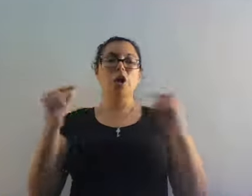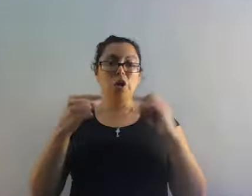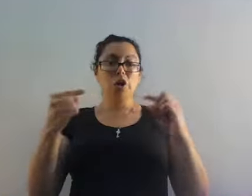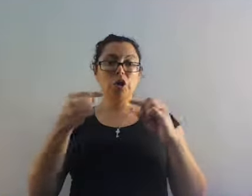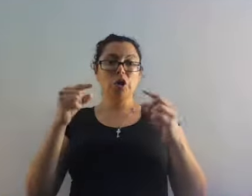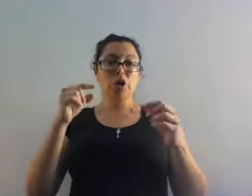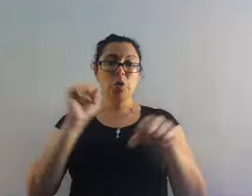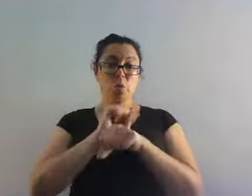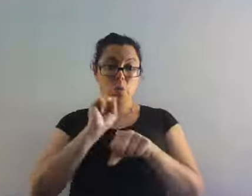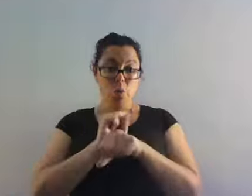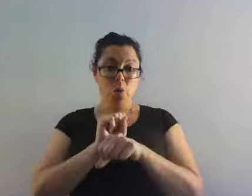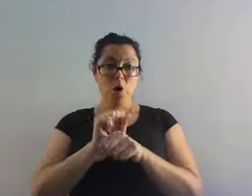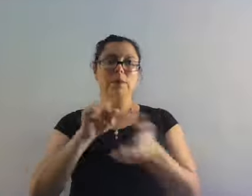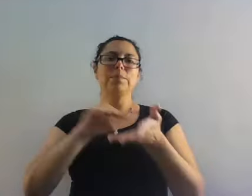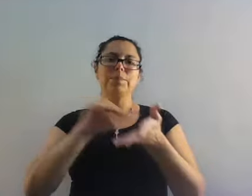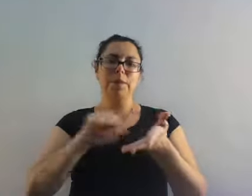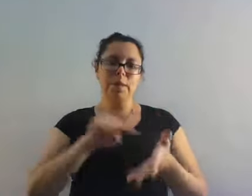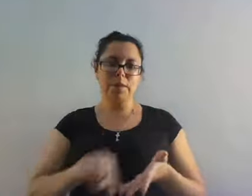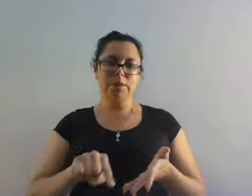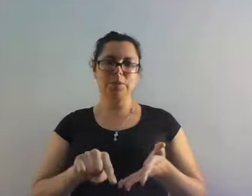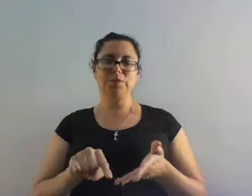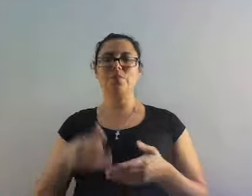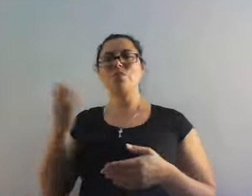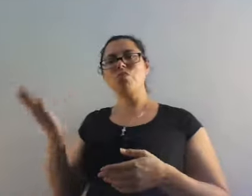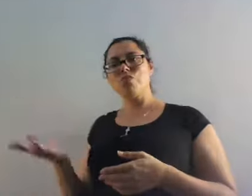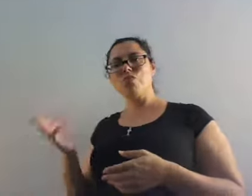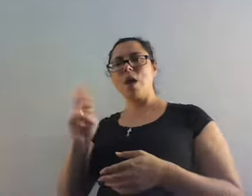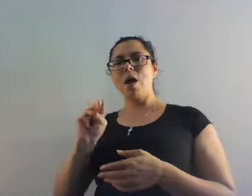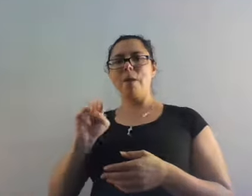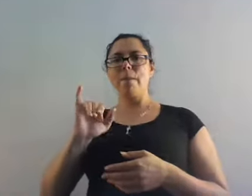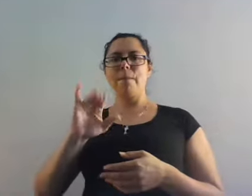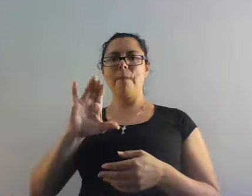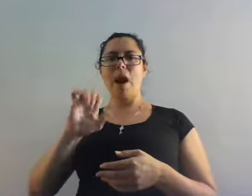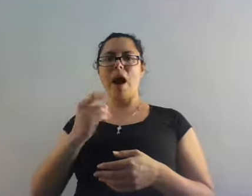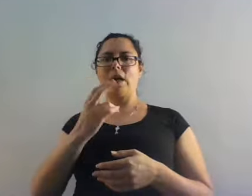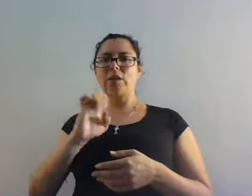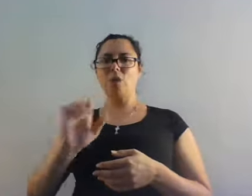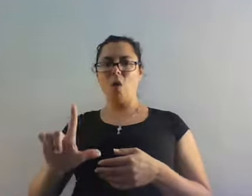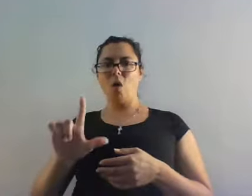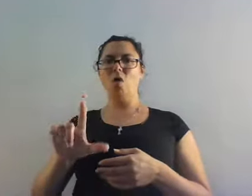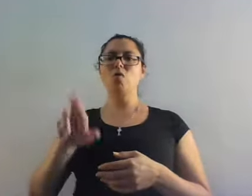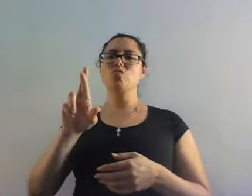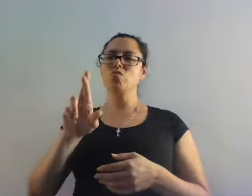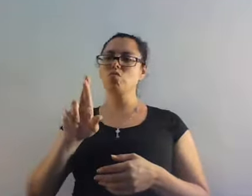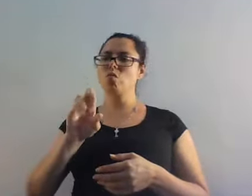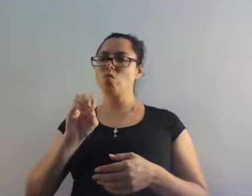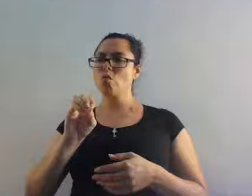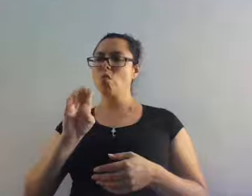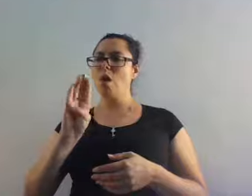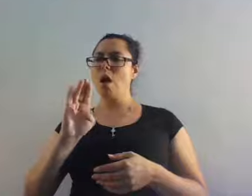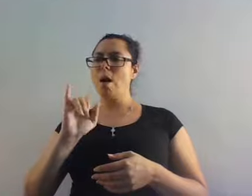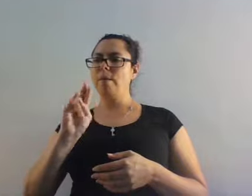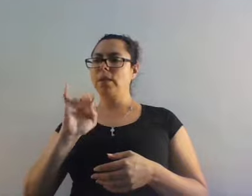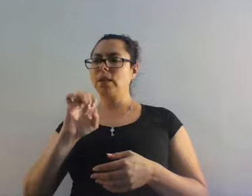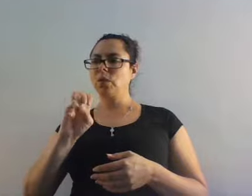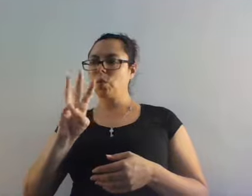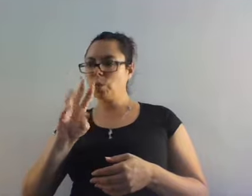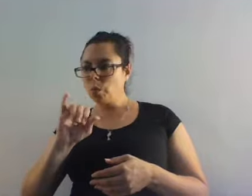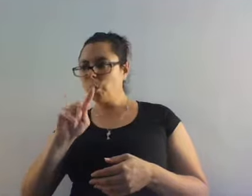by Michael Rabinowitz. He's with Banker, Lopez and Gassler. He's a workers' compensation defense